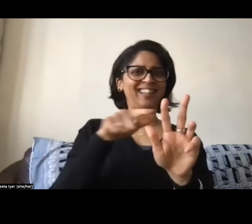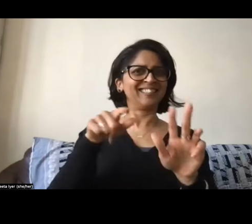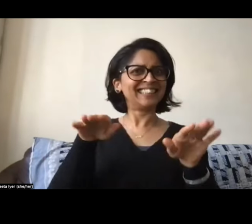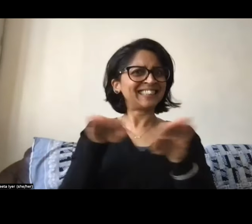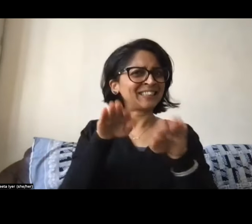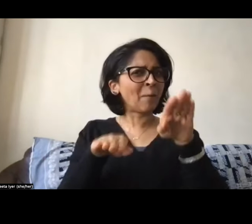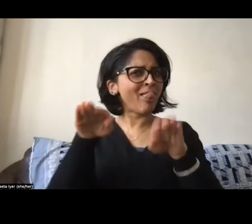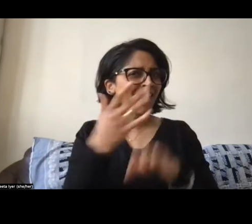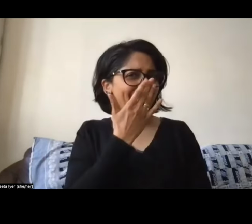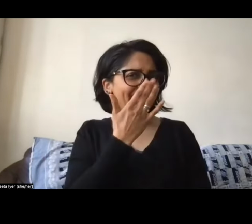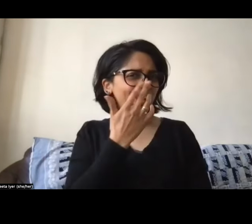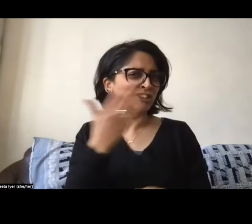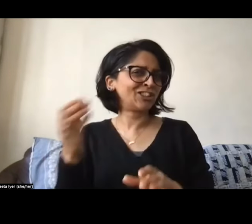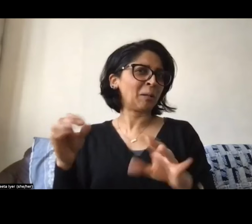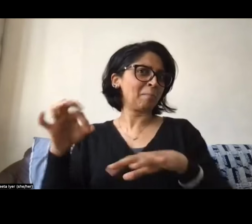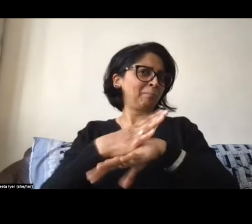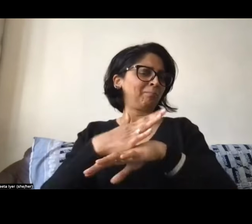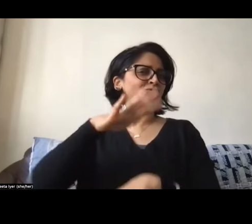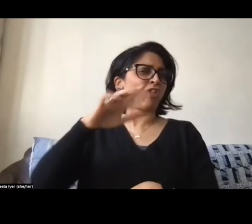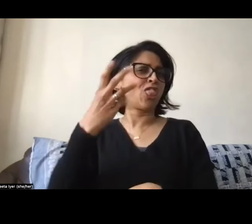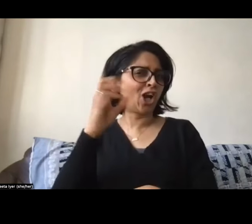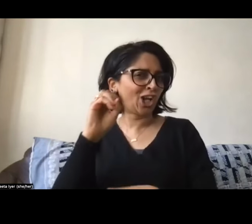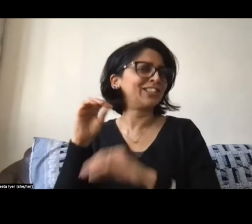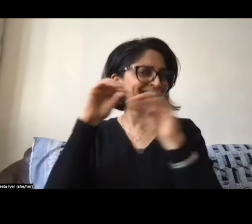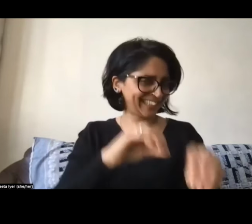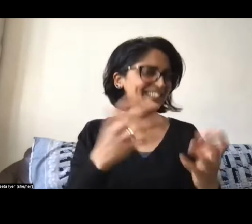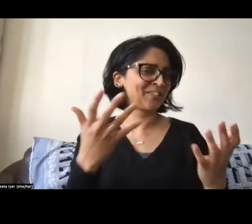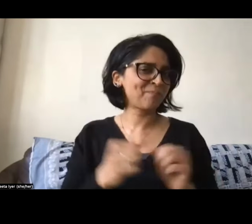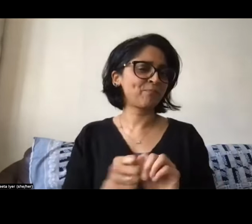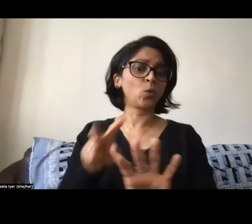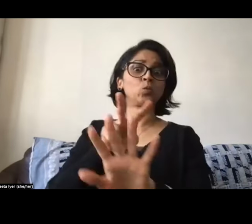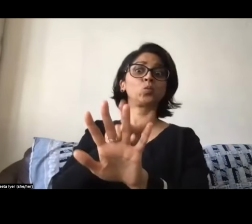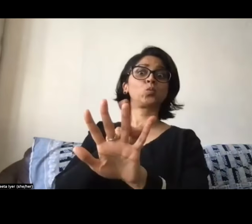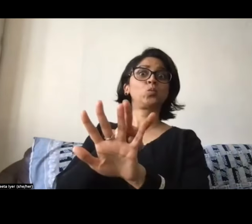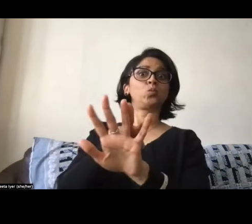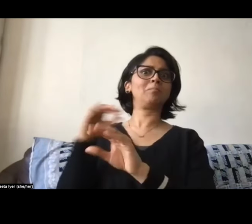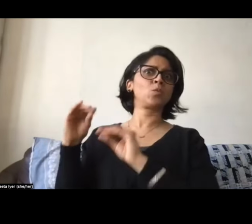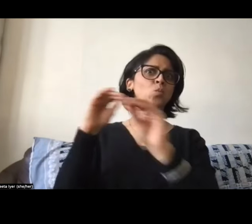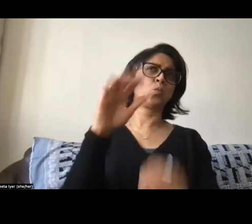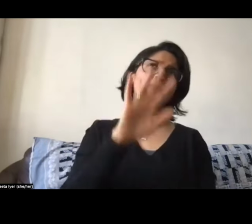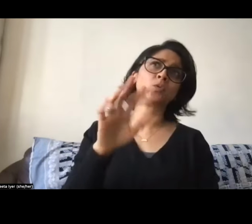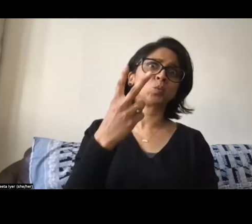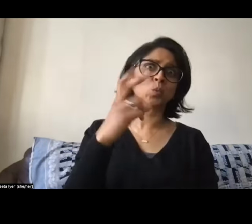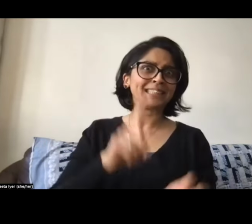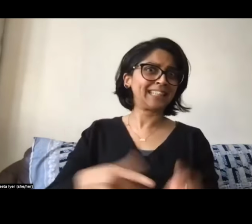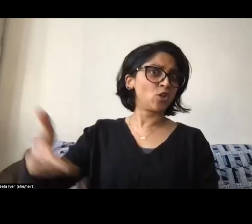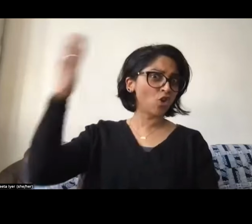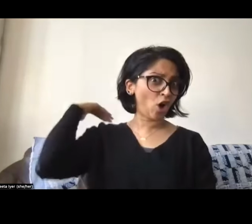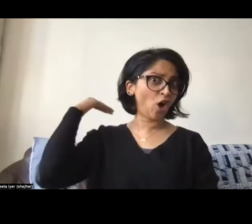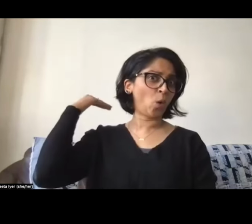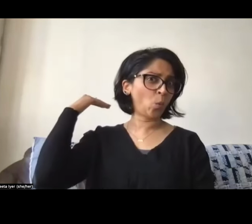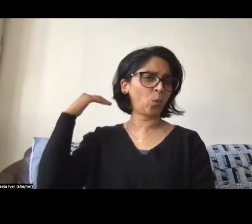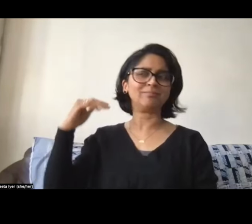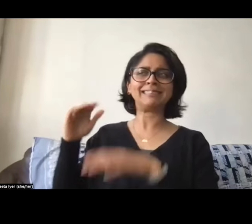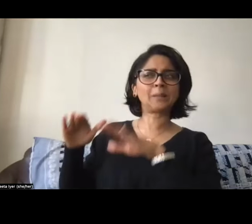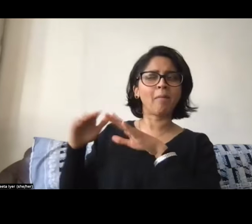that sort of time period. And 3 of them are of a very similar age. They married around 30 and moved here. And 2 others moved